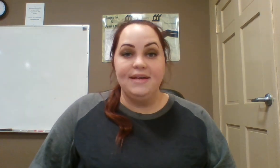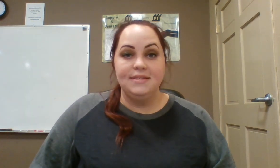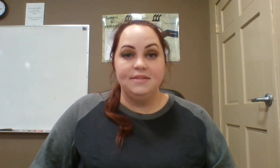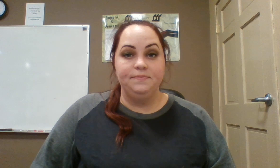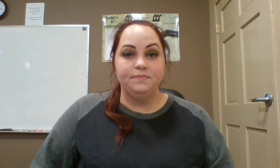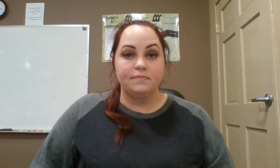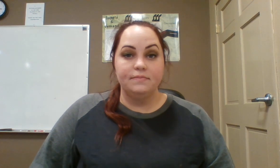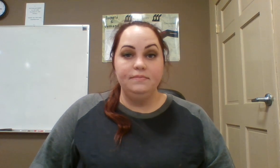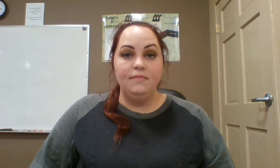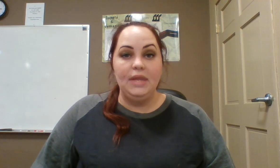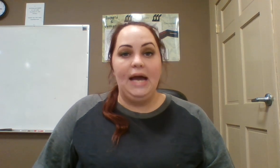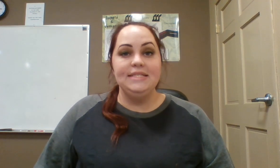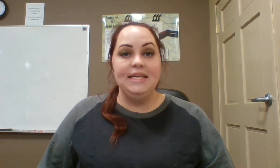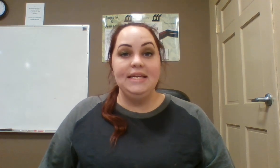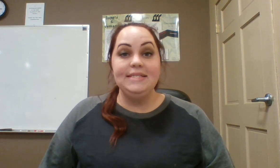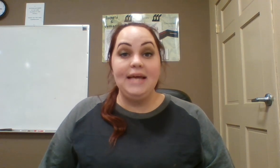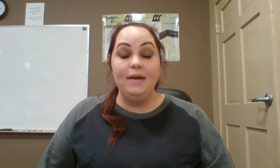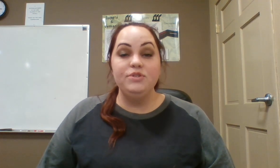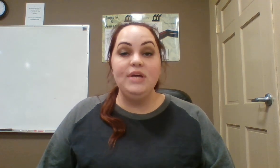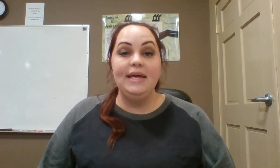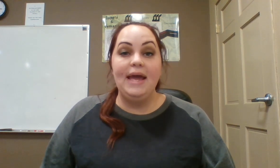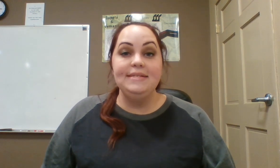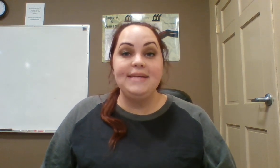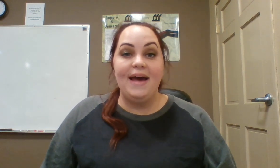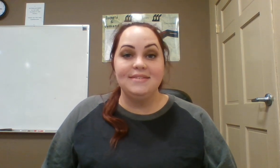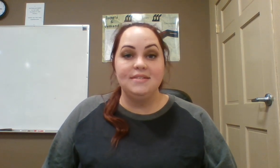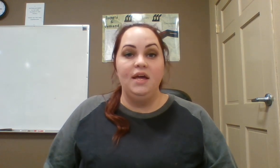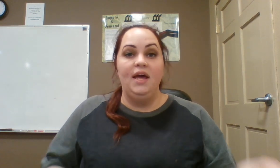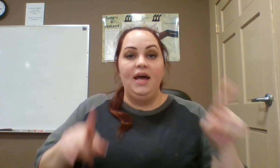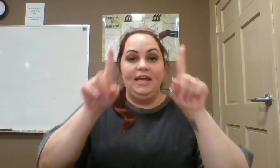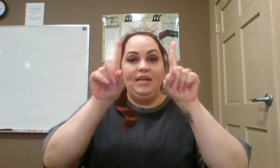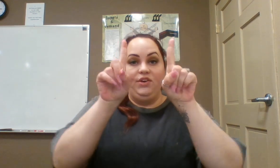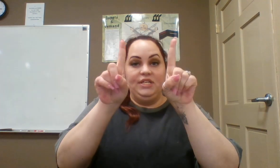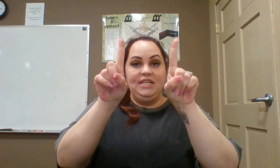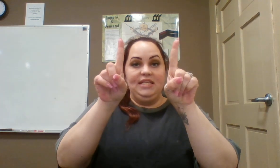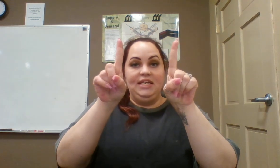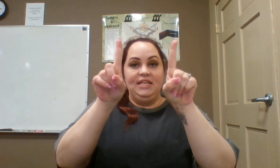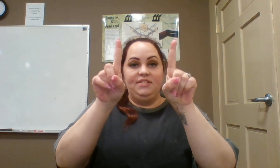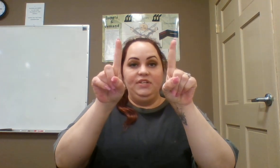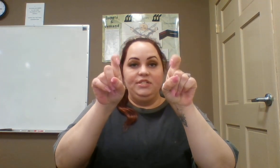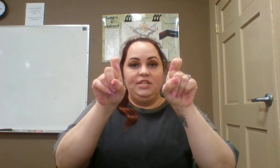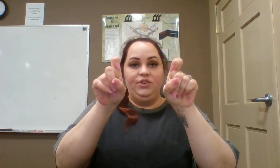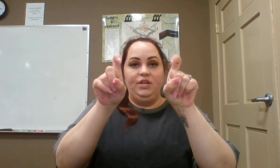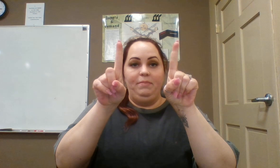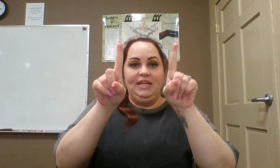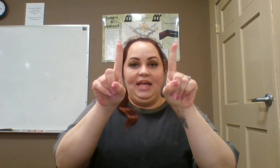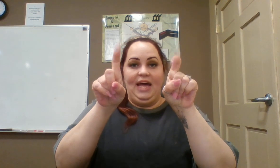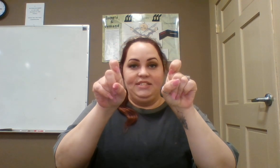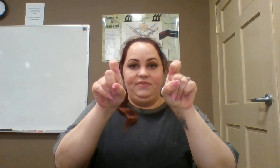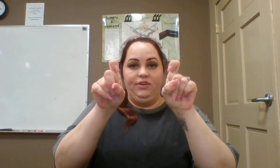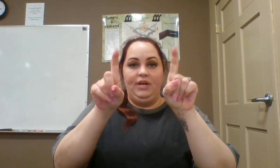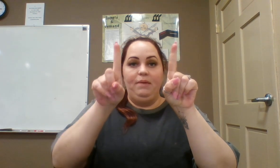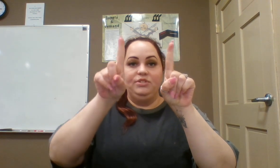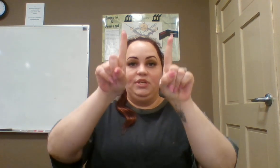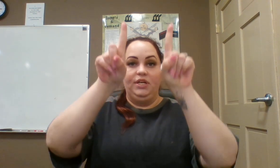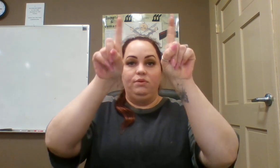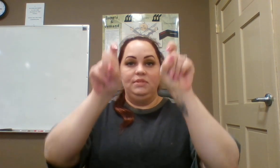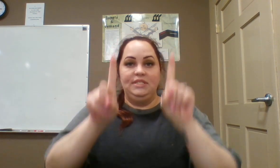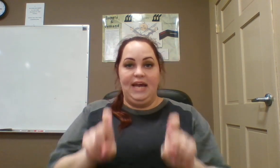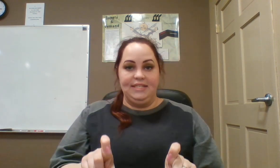Test, as in, it is time to take a test. Again, you're going to take the index fingers and you're going to make the X finger, okay? But you're going to go test.